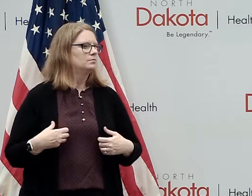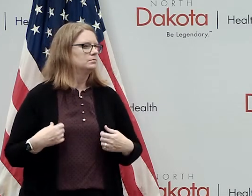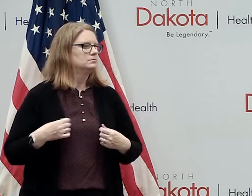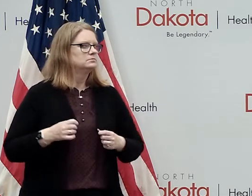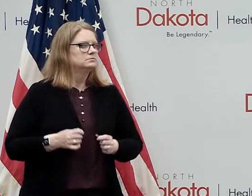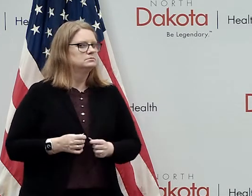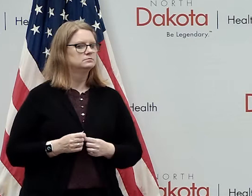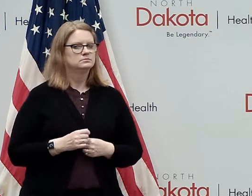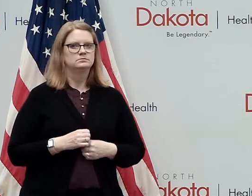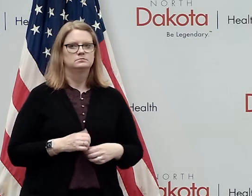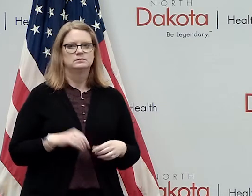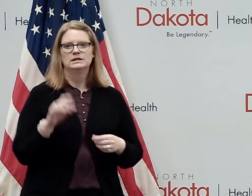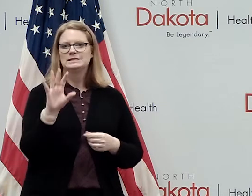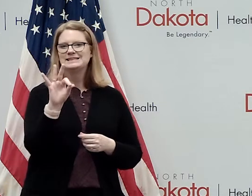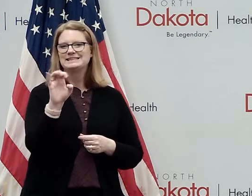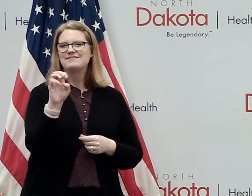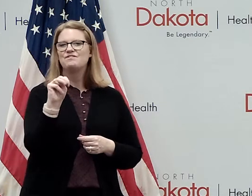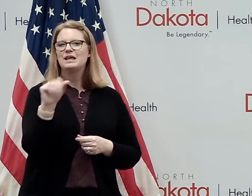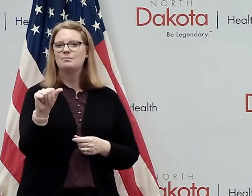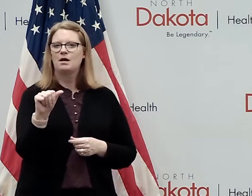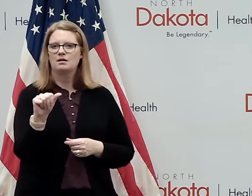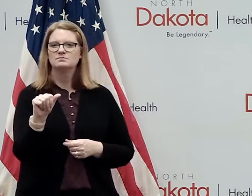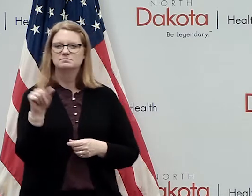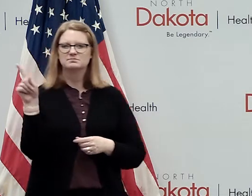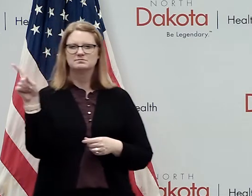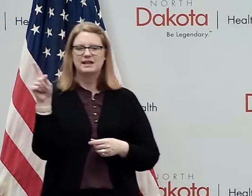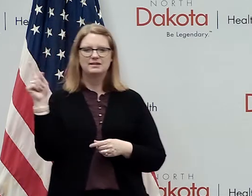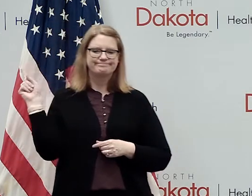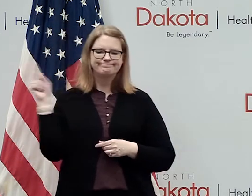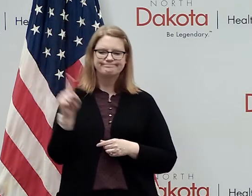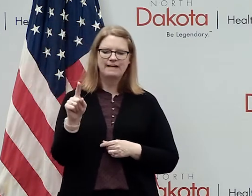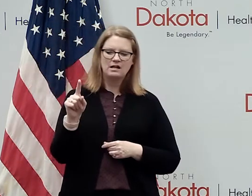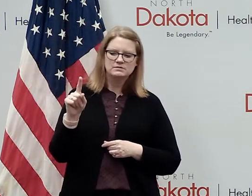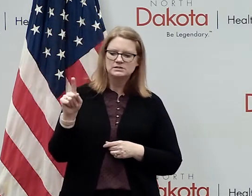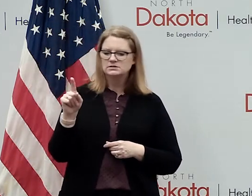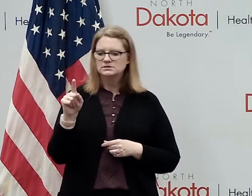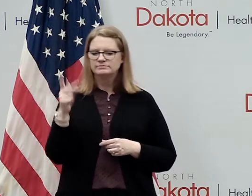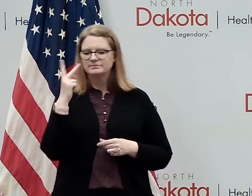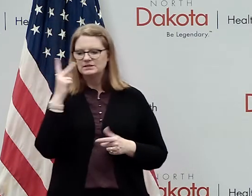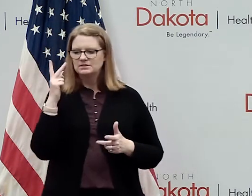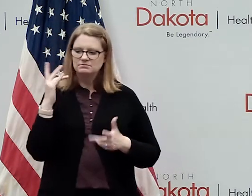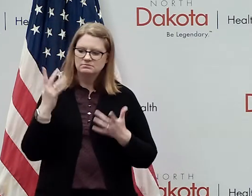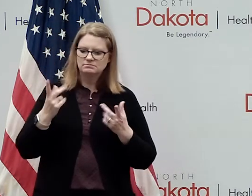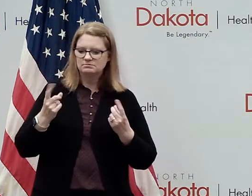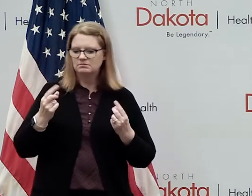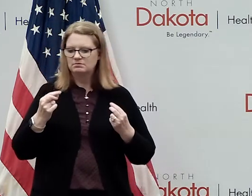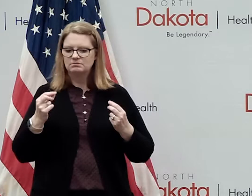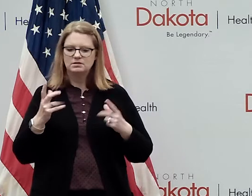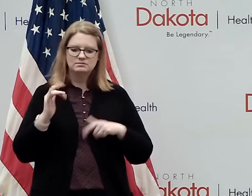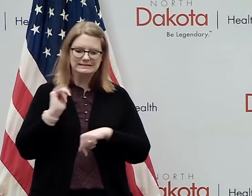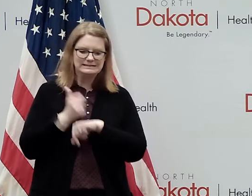And again, that was FEMA was the one that was driving that federally in terms of